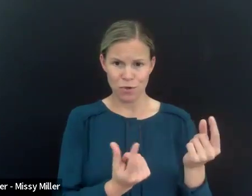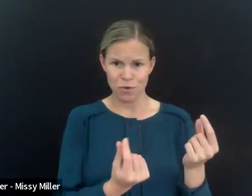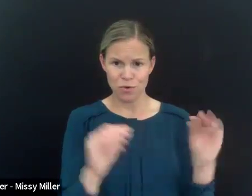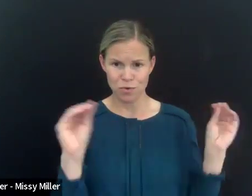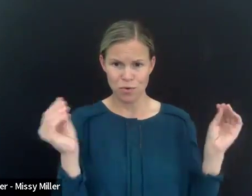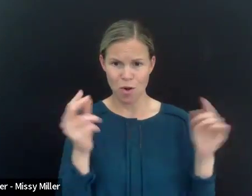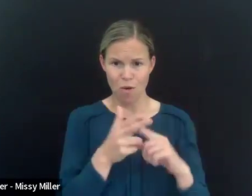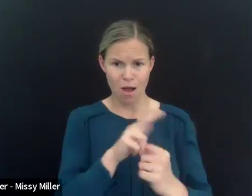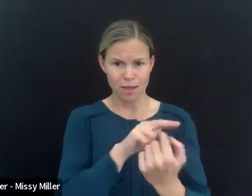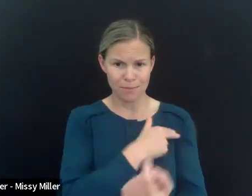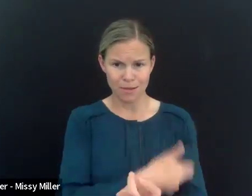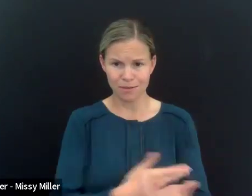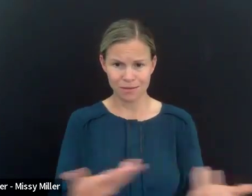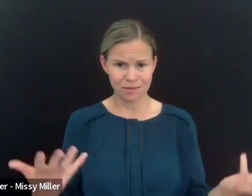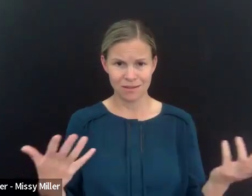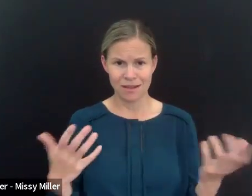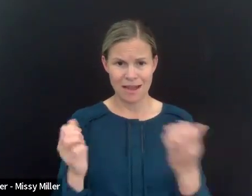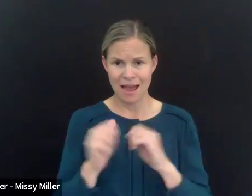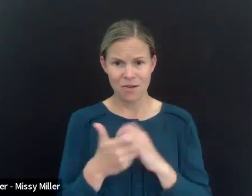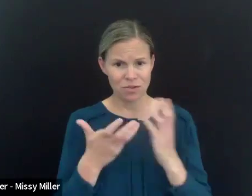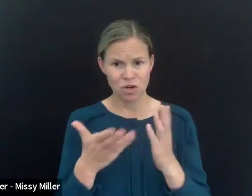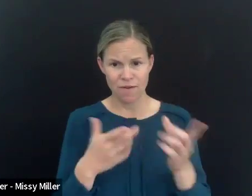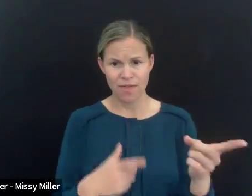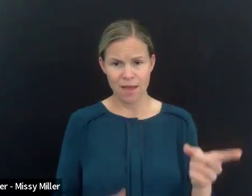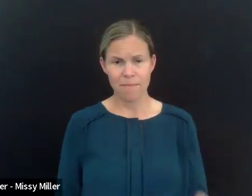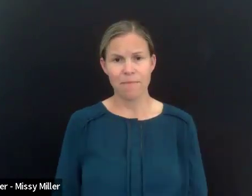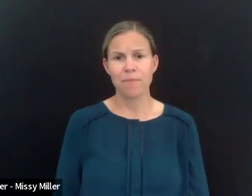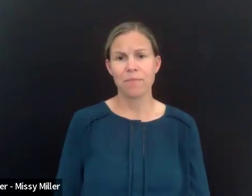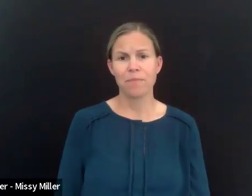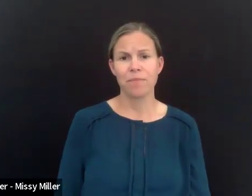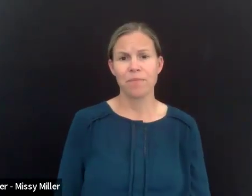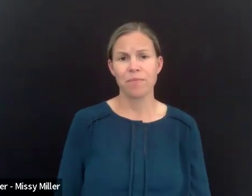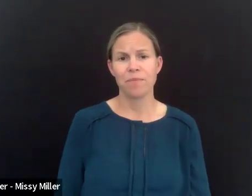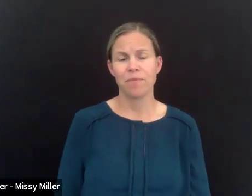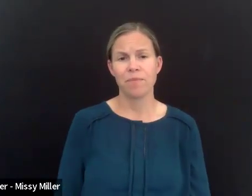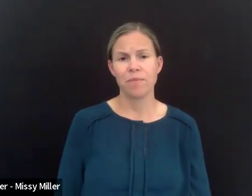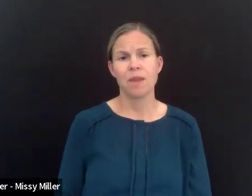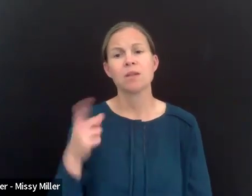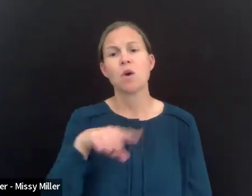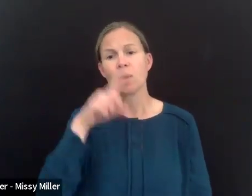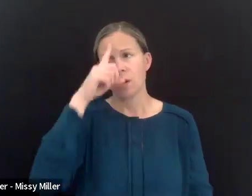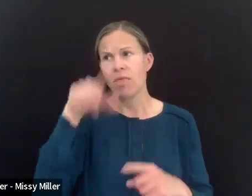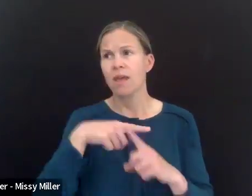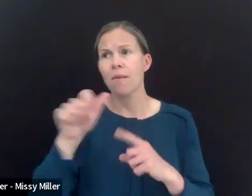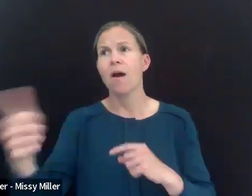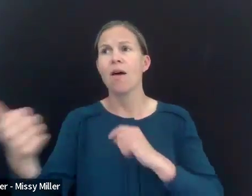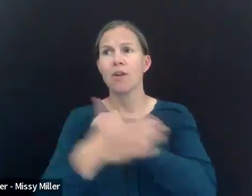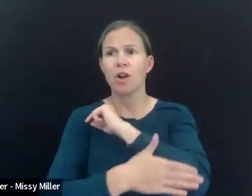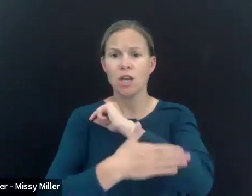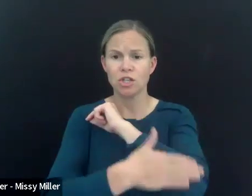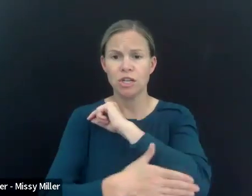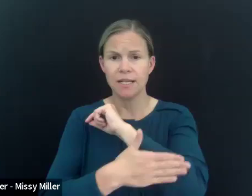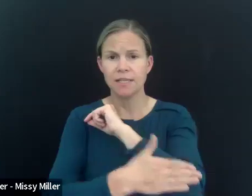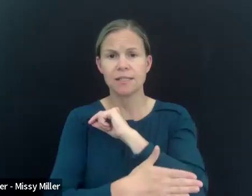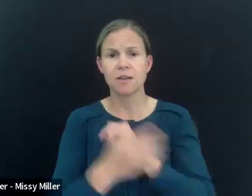think, we're going to have to, in the ways in which we think about other countries and, we want to